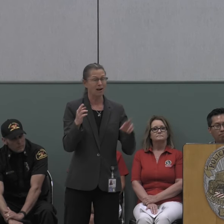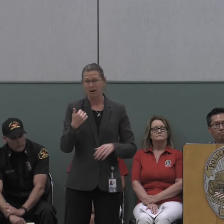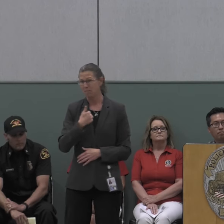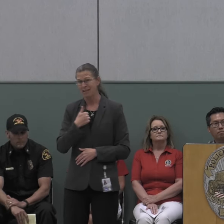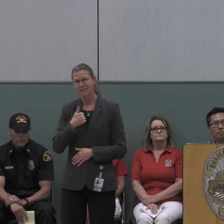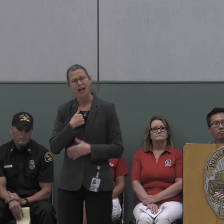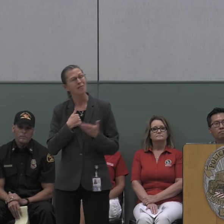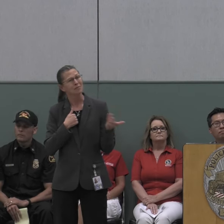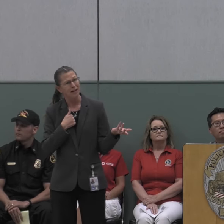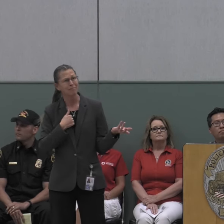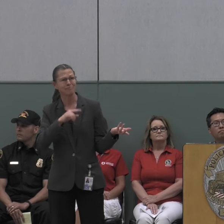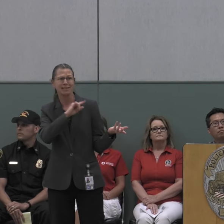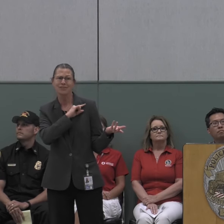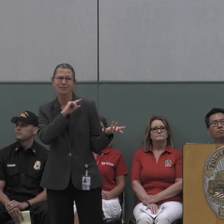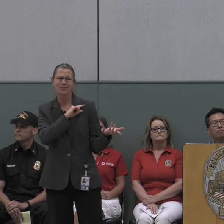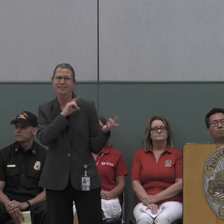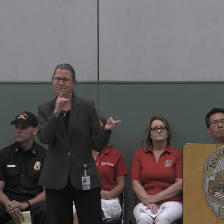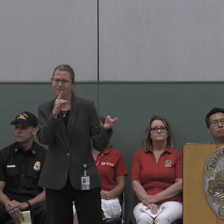myself.